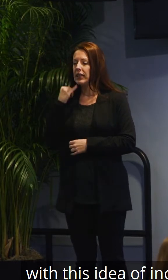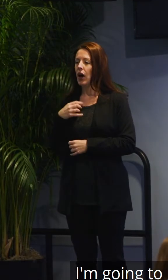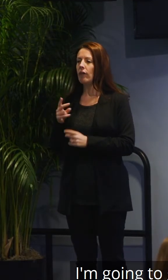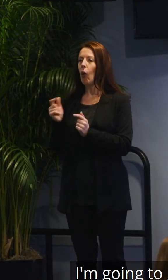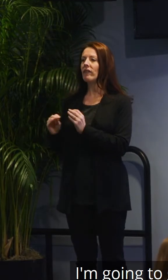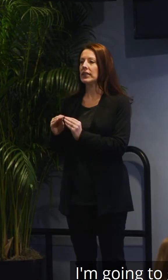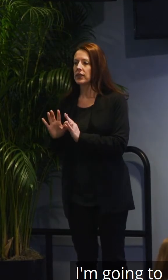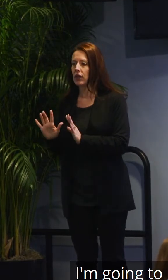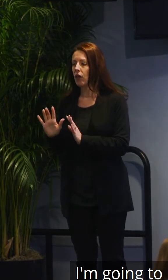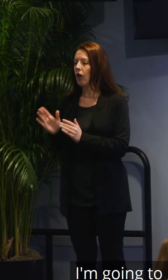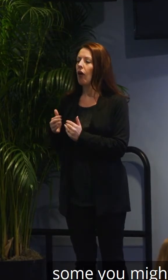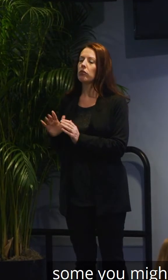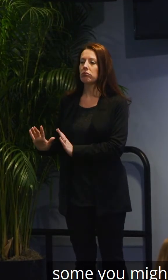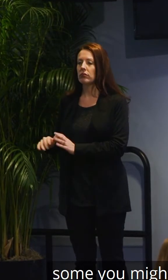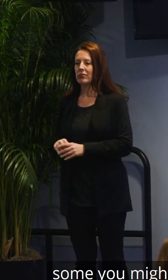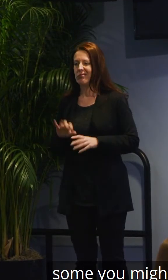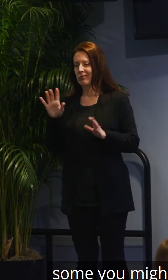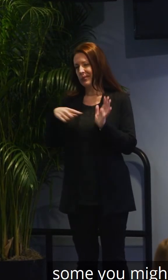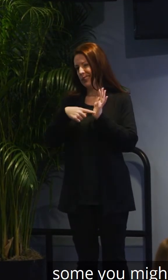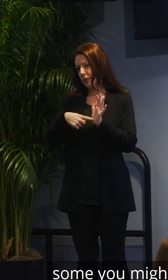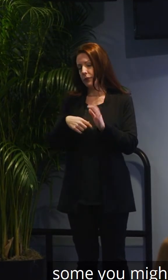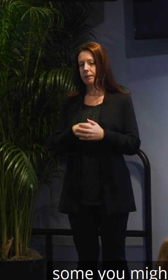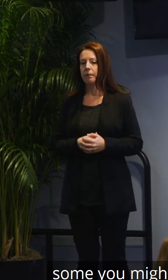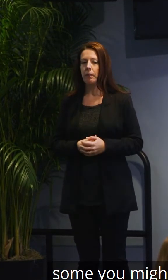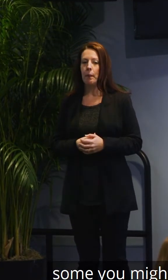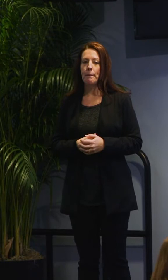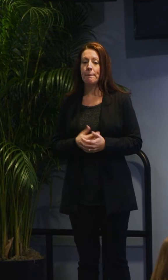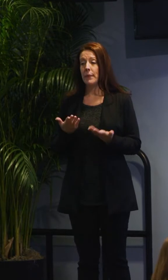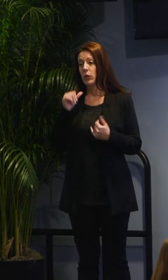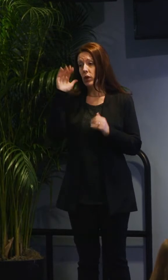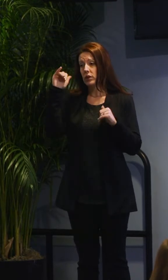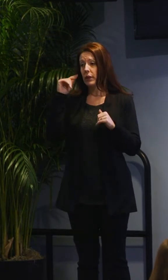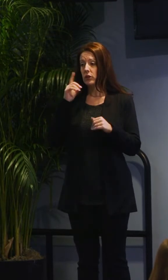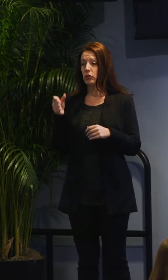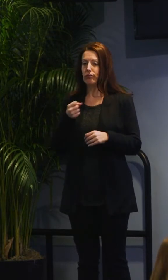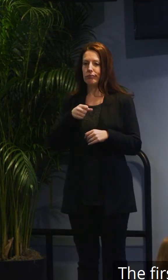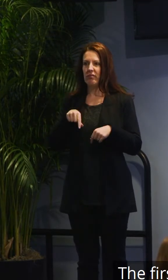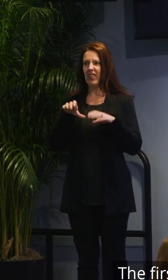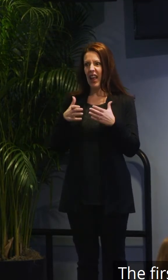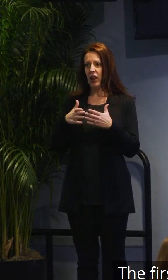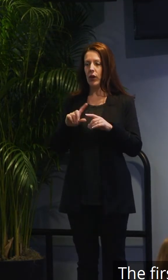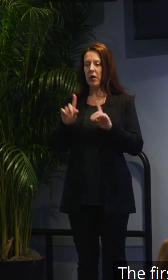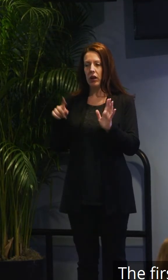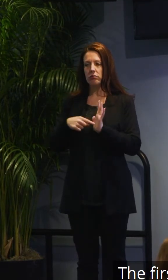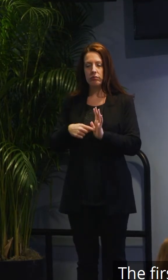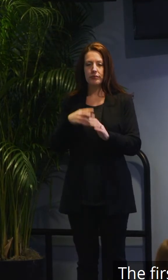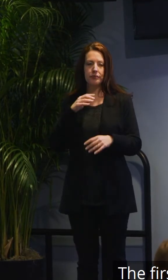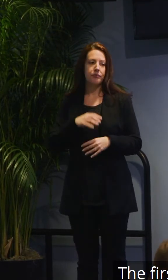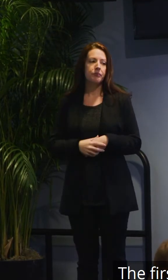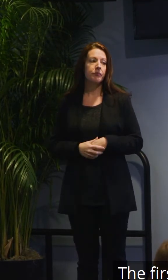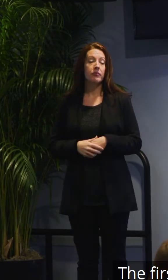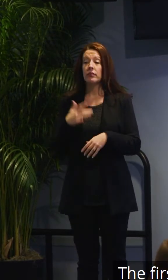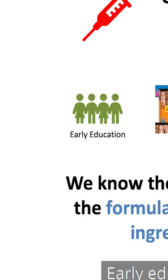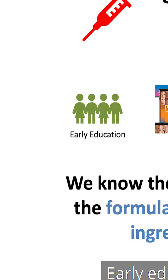in our mind. I'm going to give you a couple of examples. Some you might not expect to sit in this category, so forgive me. The first, early